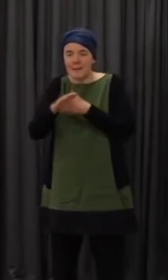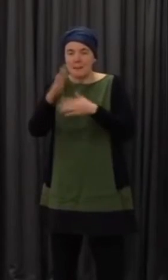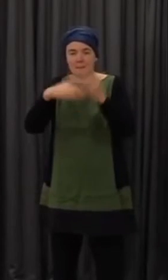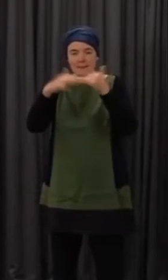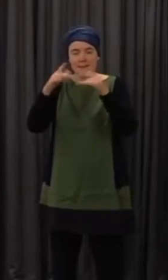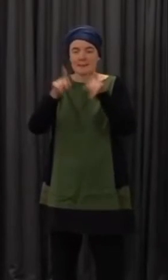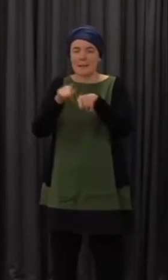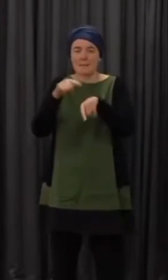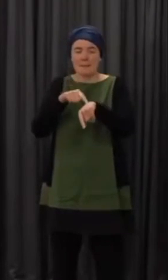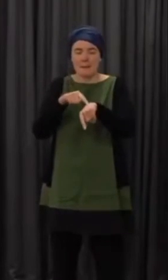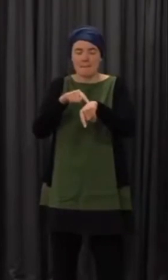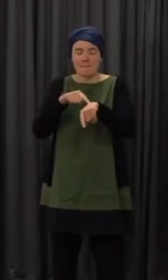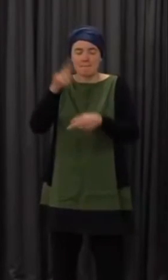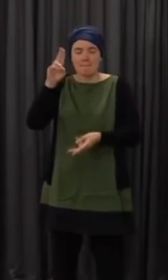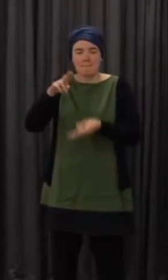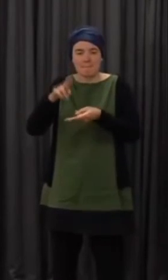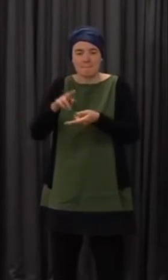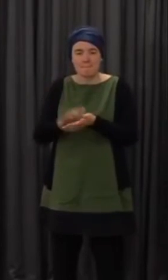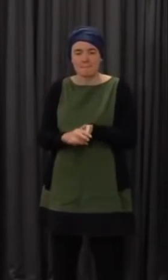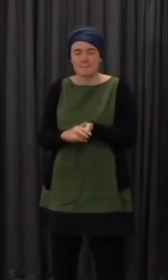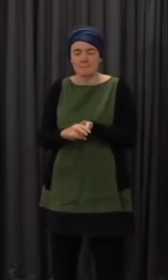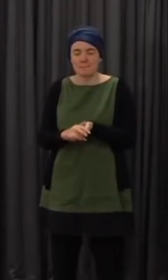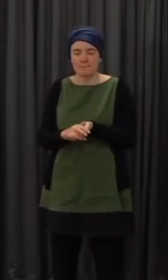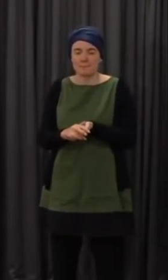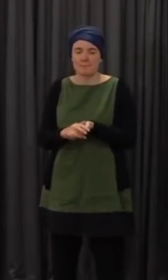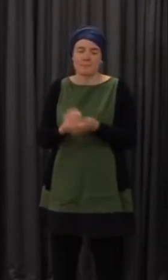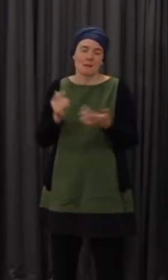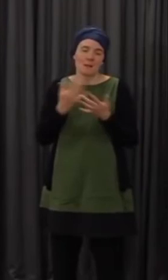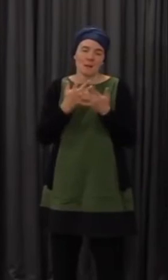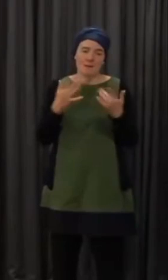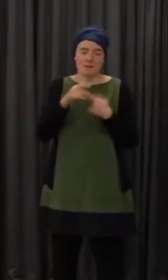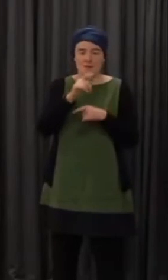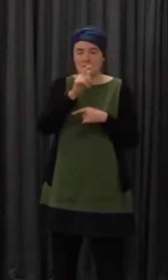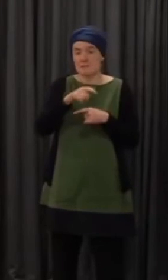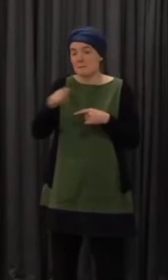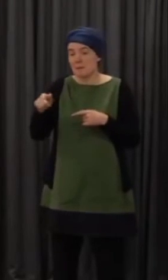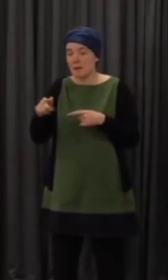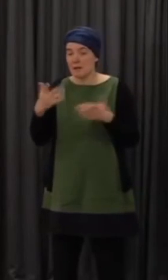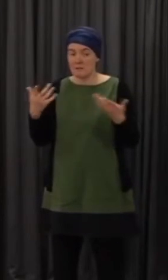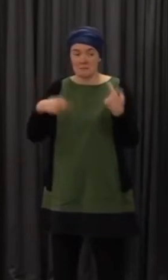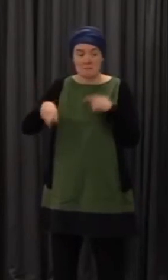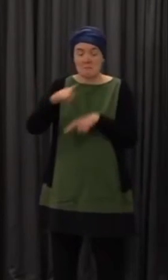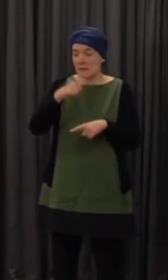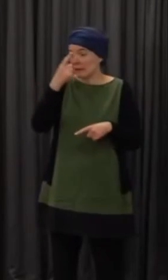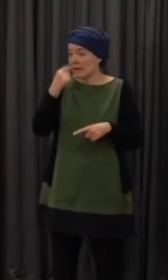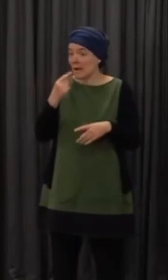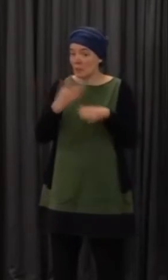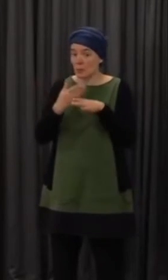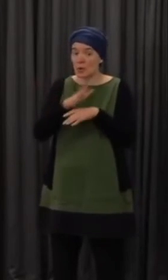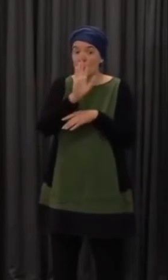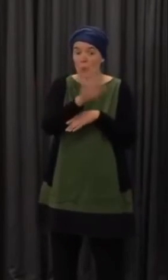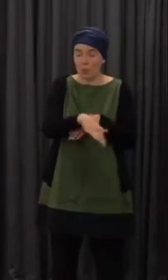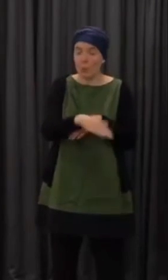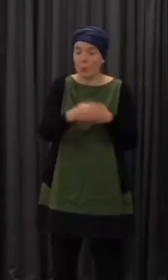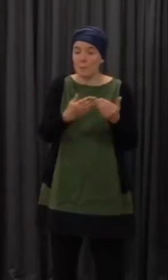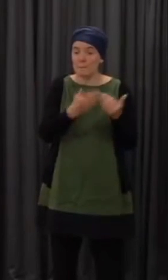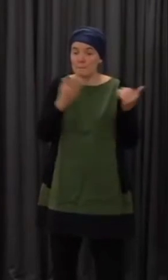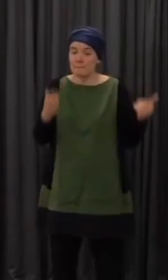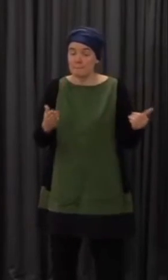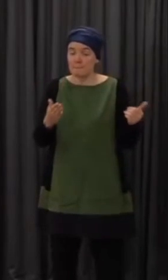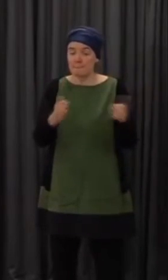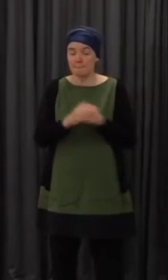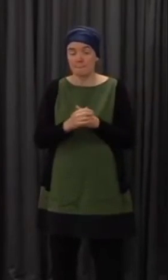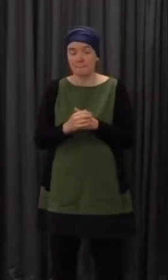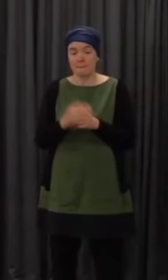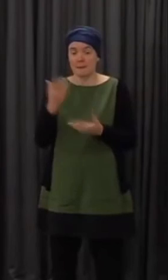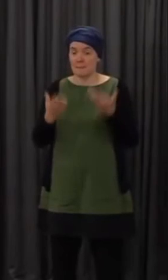we know that lots of people are successfully able to work at home for much longer periods than was